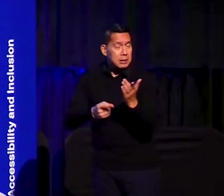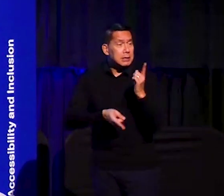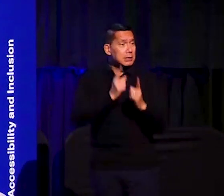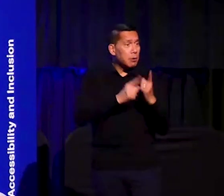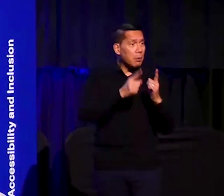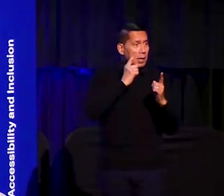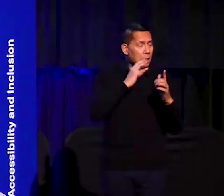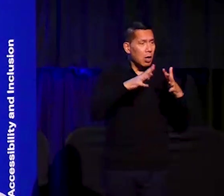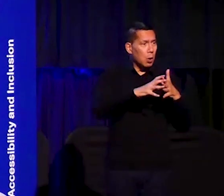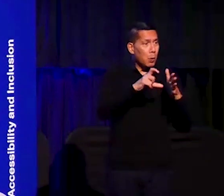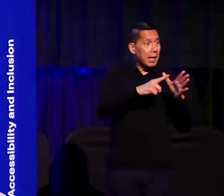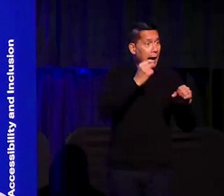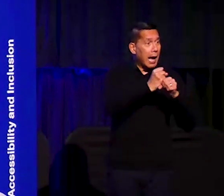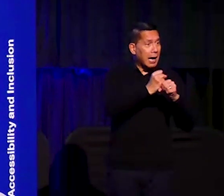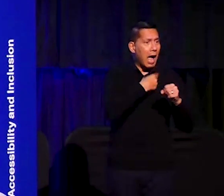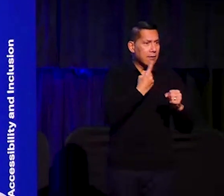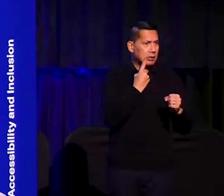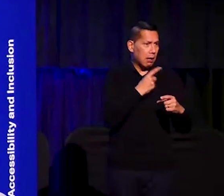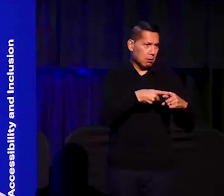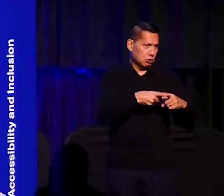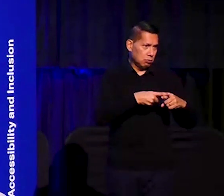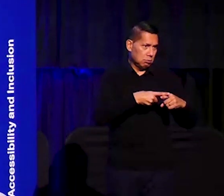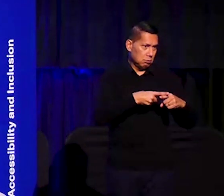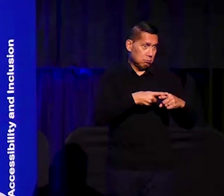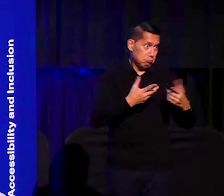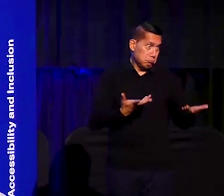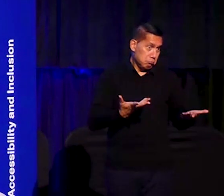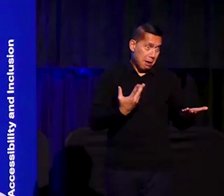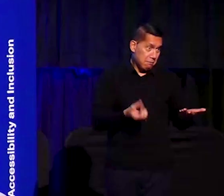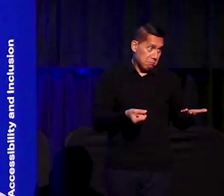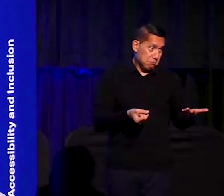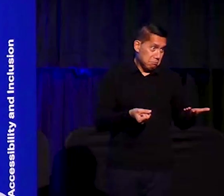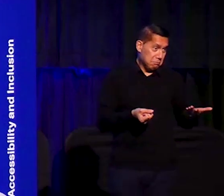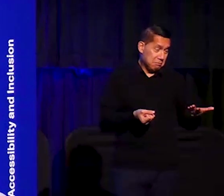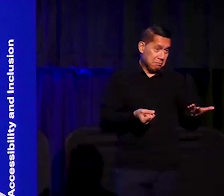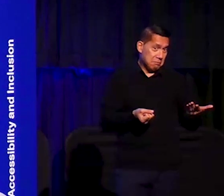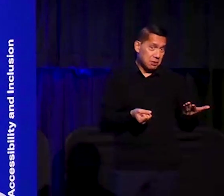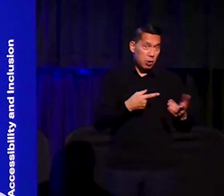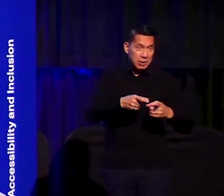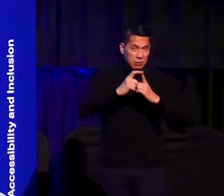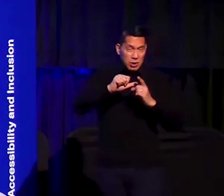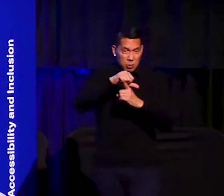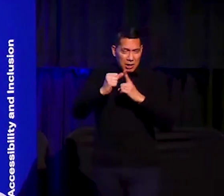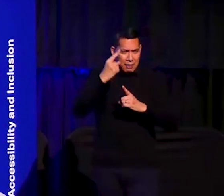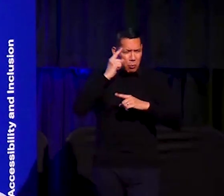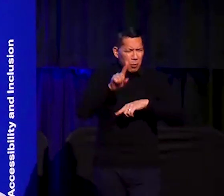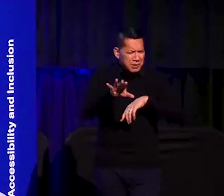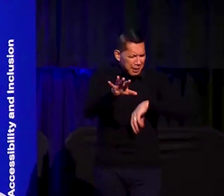of WCAG is a very simplified one. It's not going to cut it for a difficult situation, but if you're just like, oh, what was